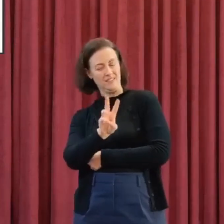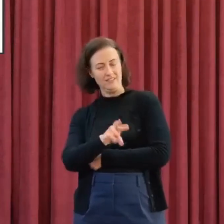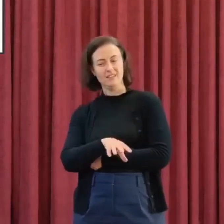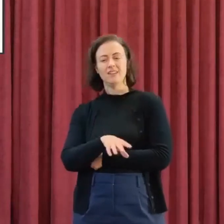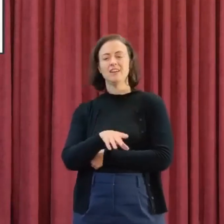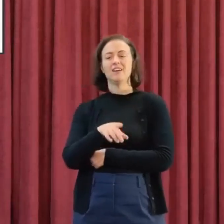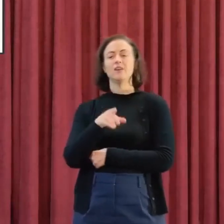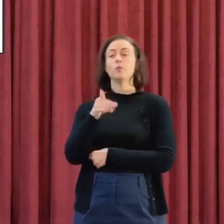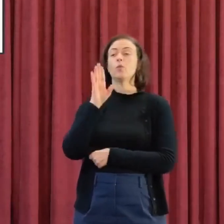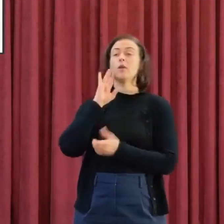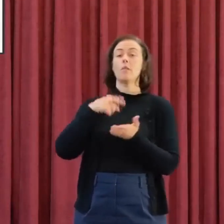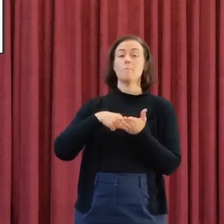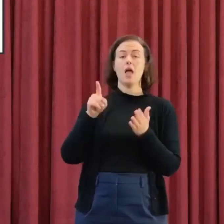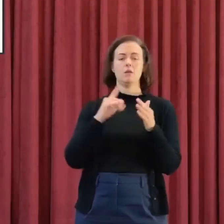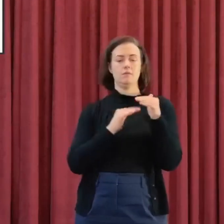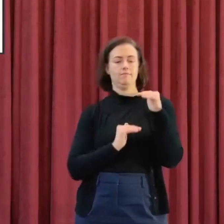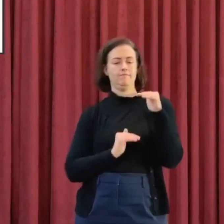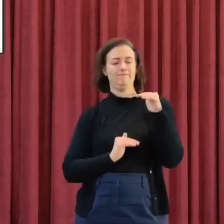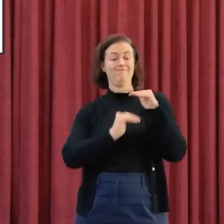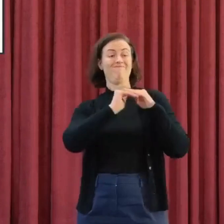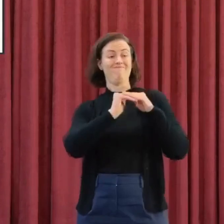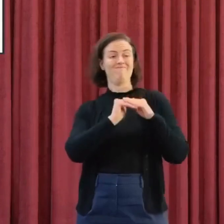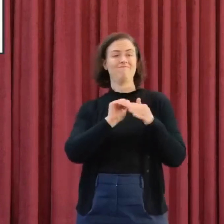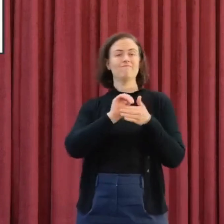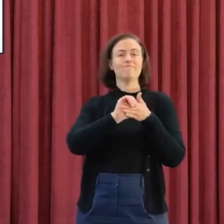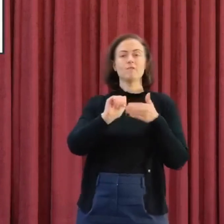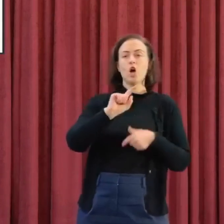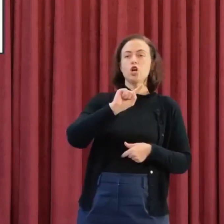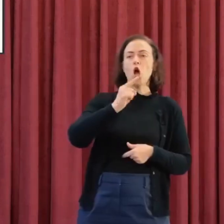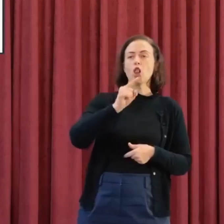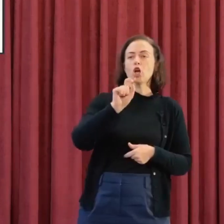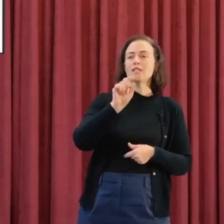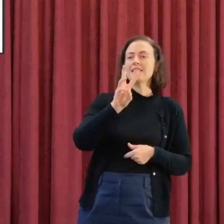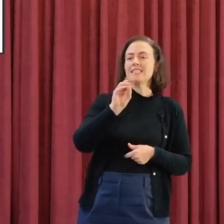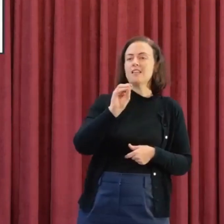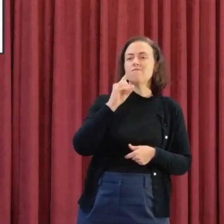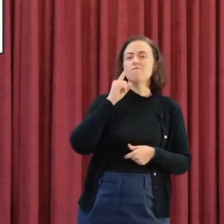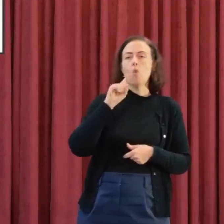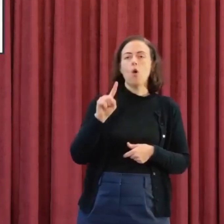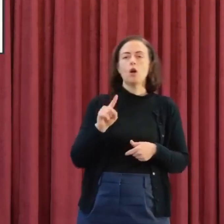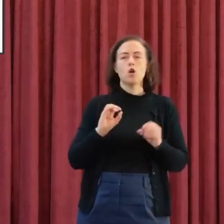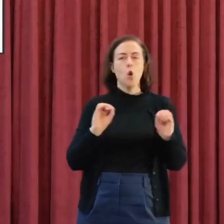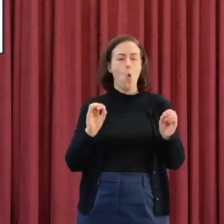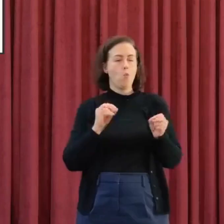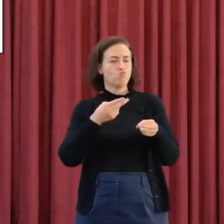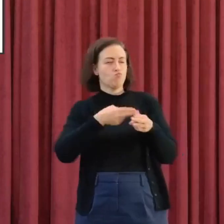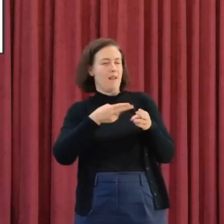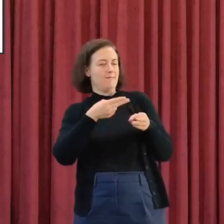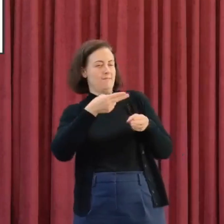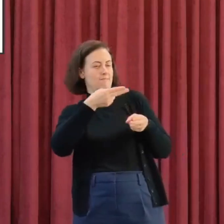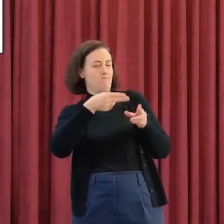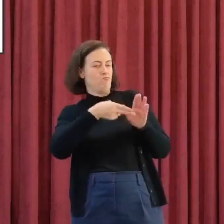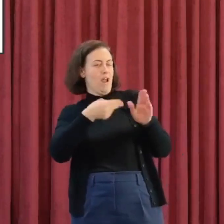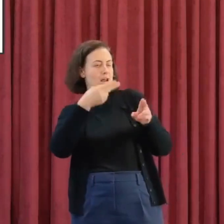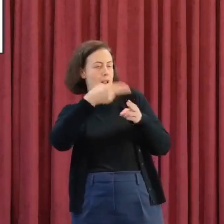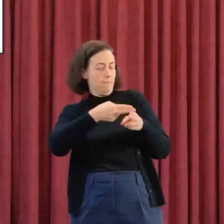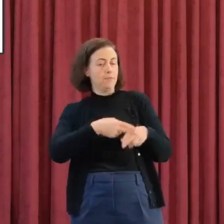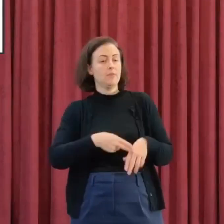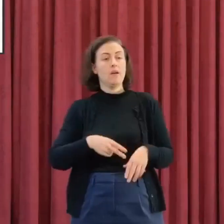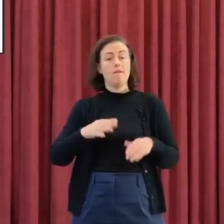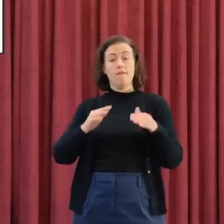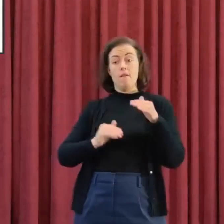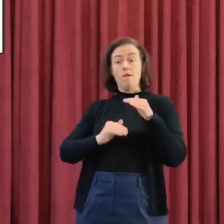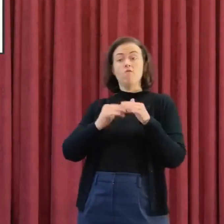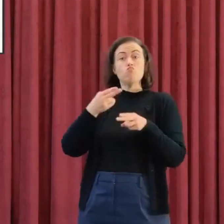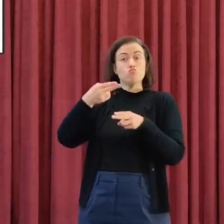you will pay no more than $1.60 on generic drugs and no more than $4.90 on